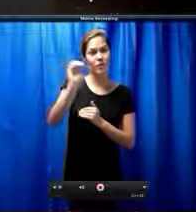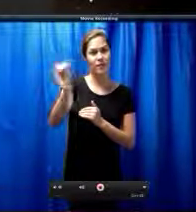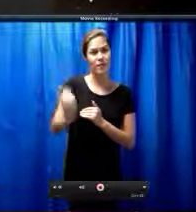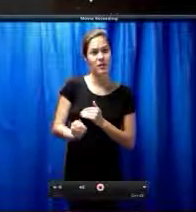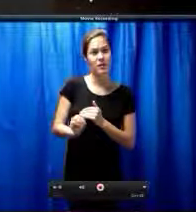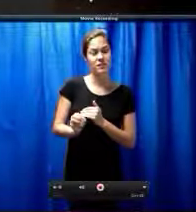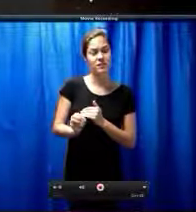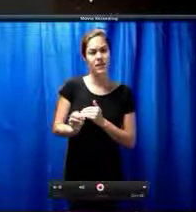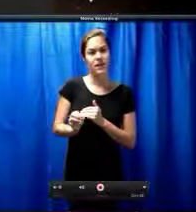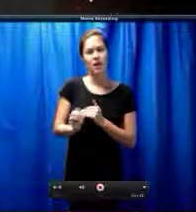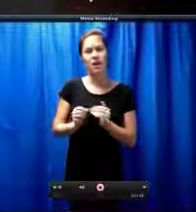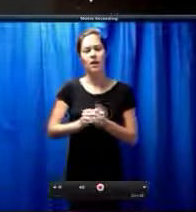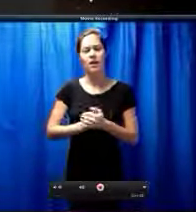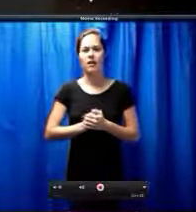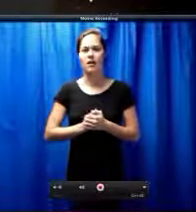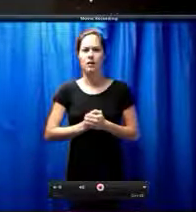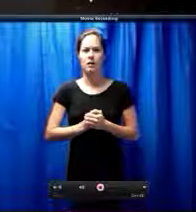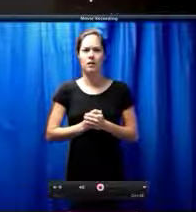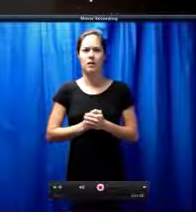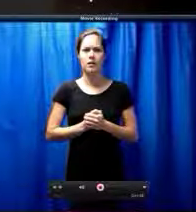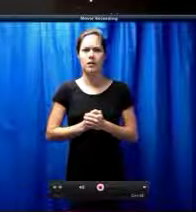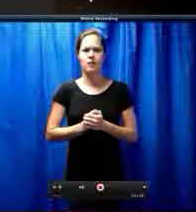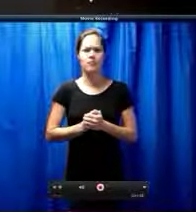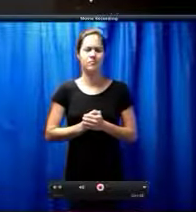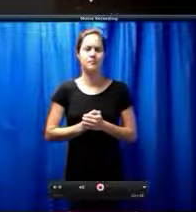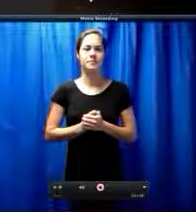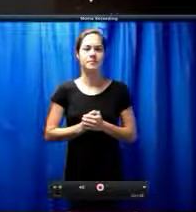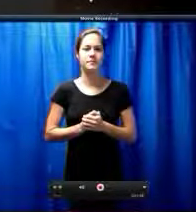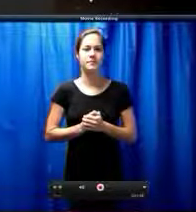about. All right?